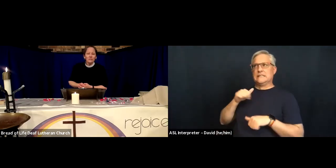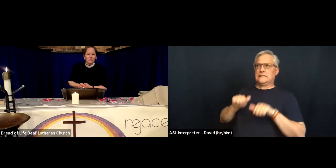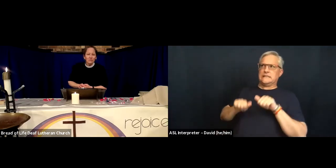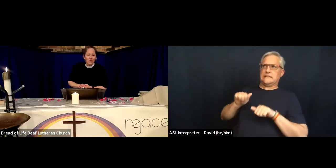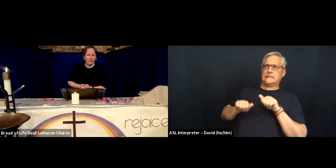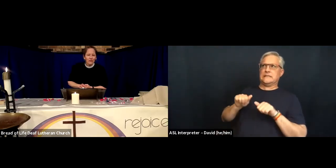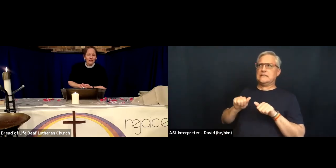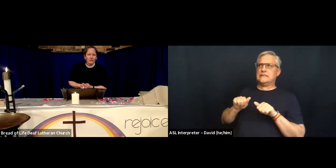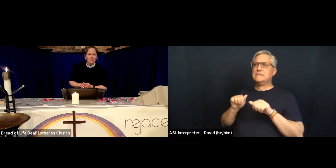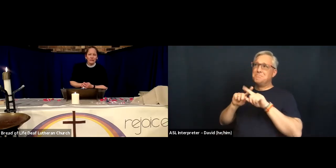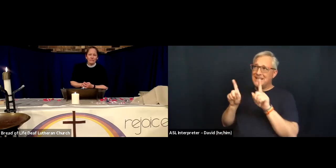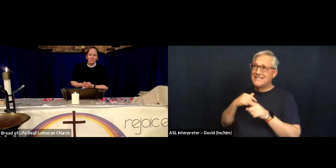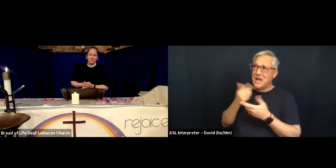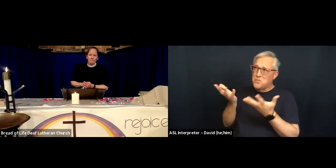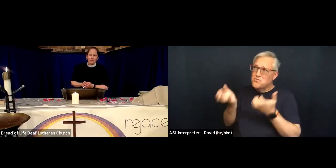Give me faith.